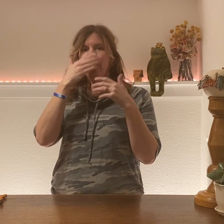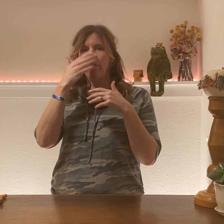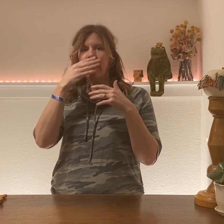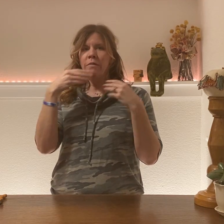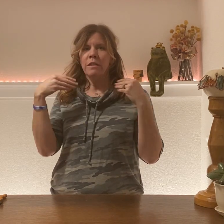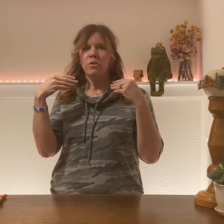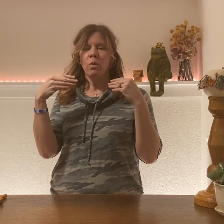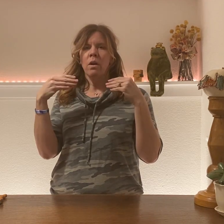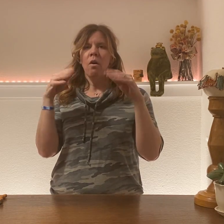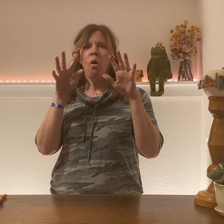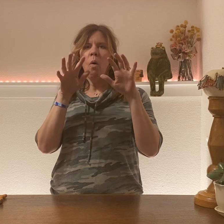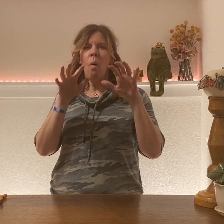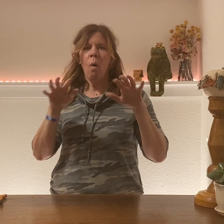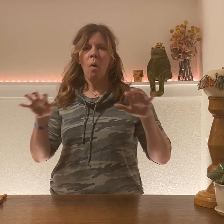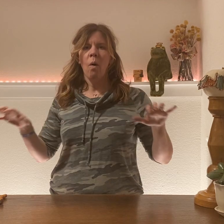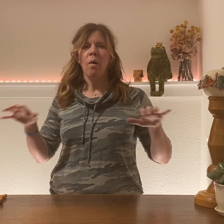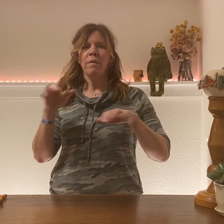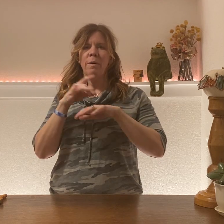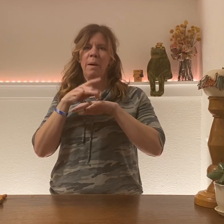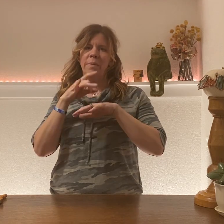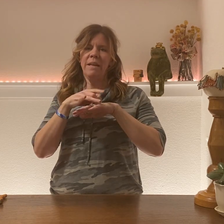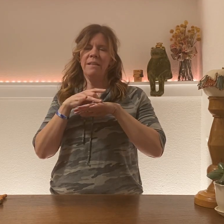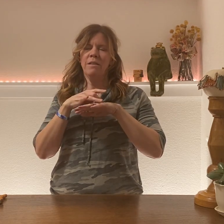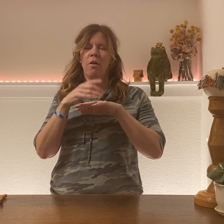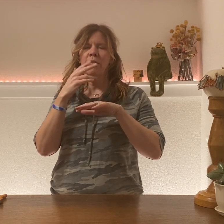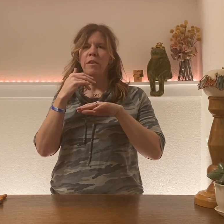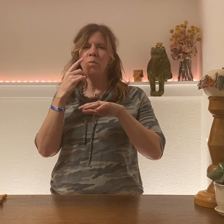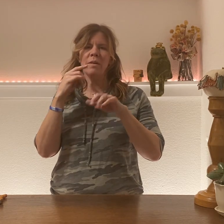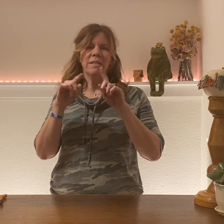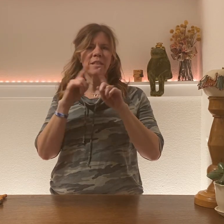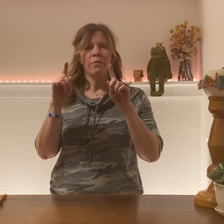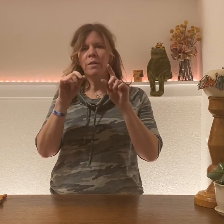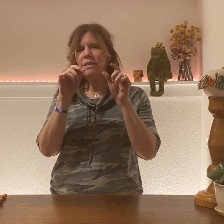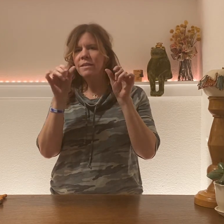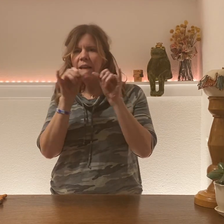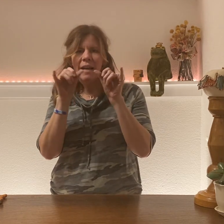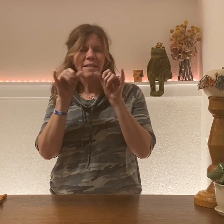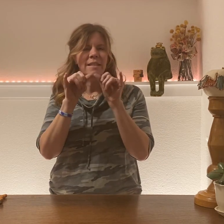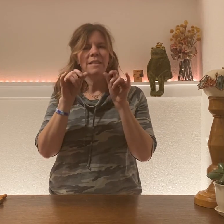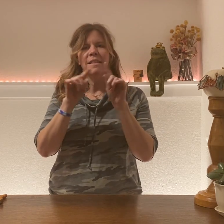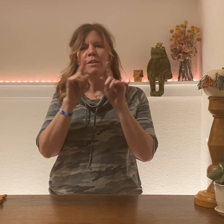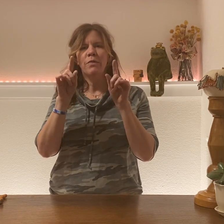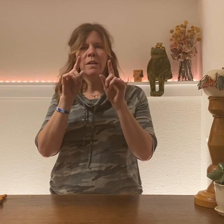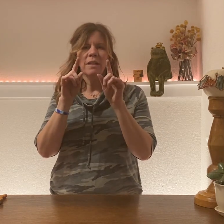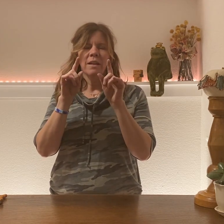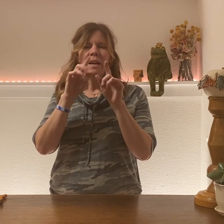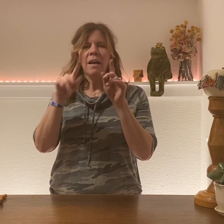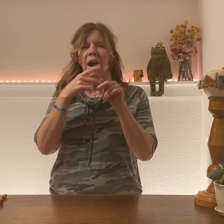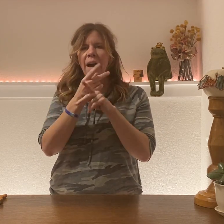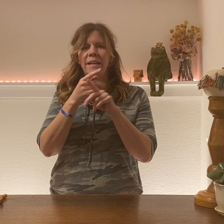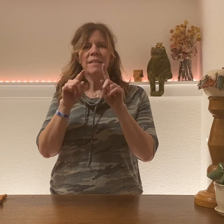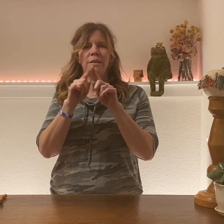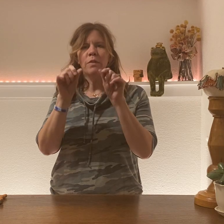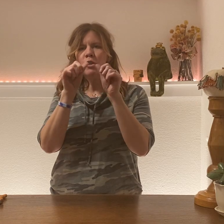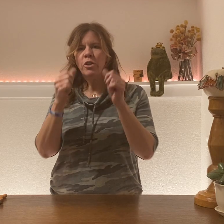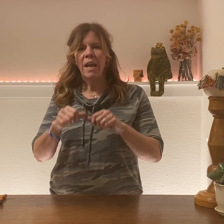front of the store all of the pumpkins, all the cute ones, the different sizes, the different kinds, different